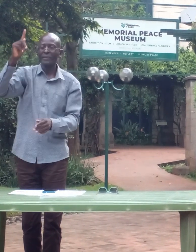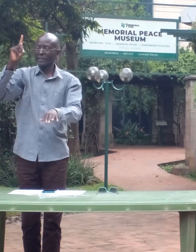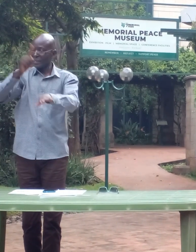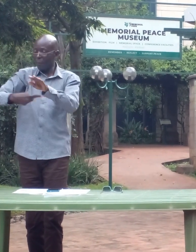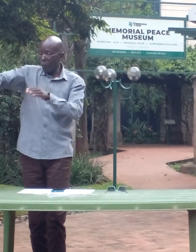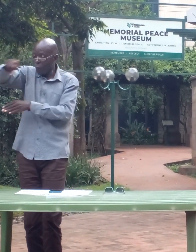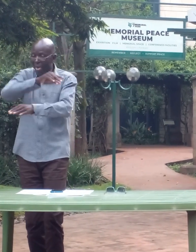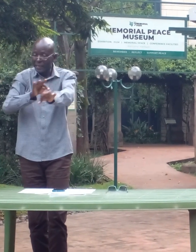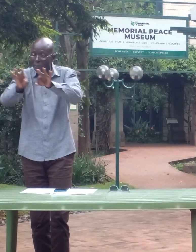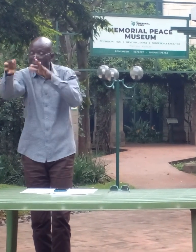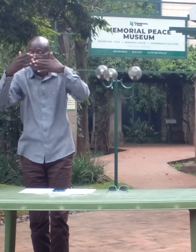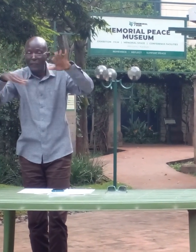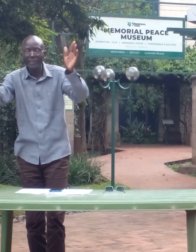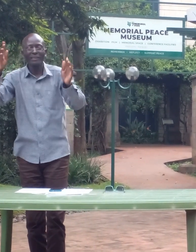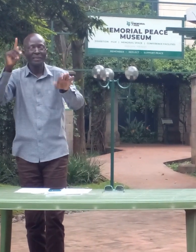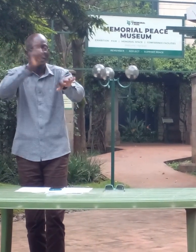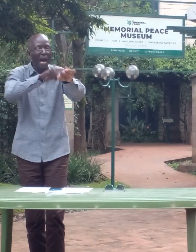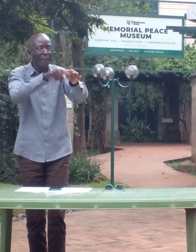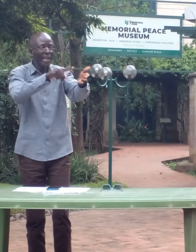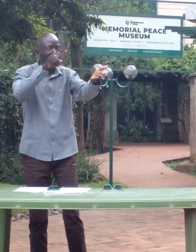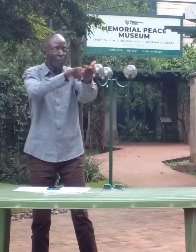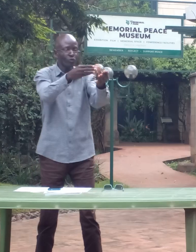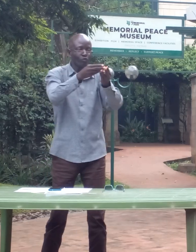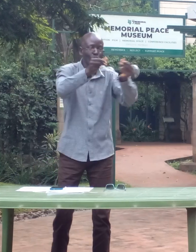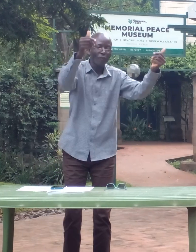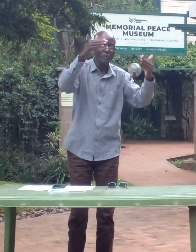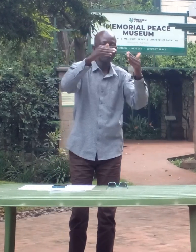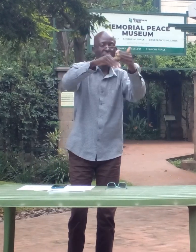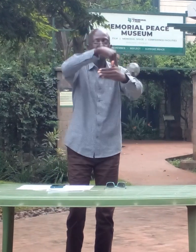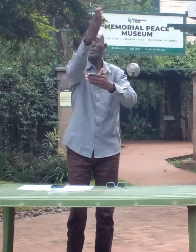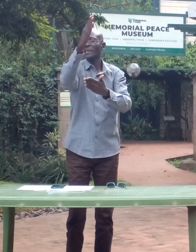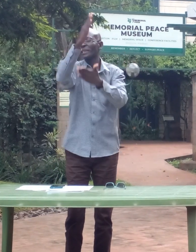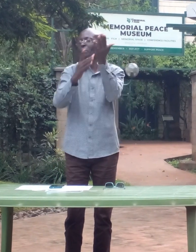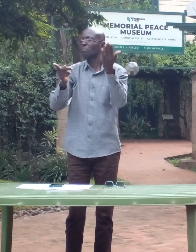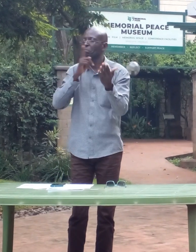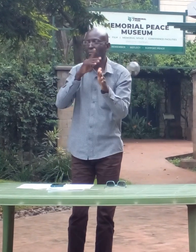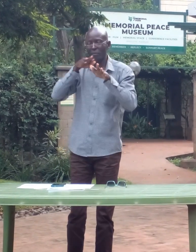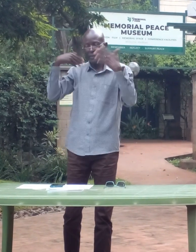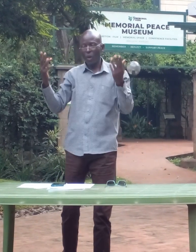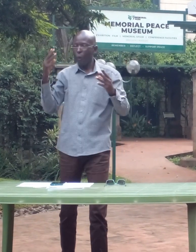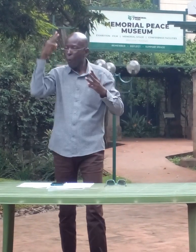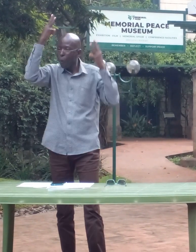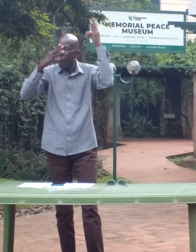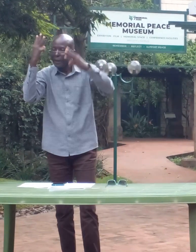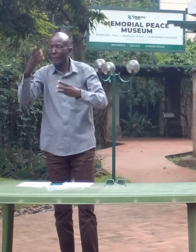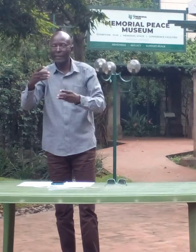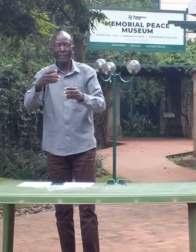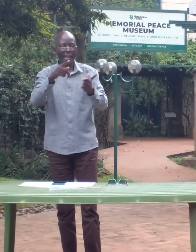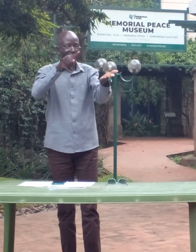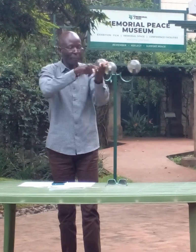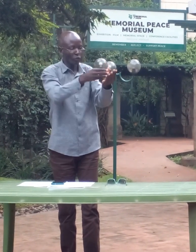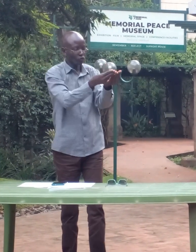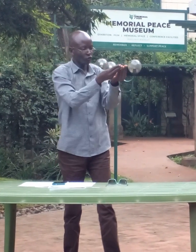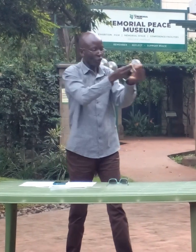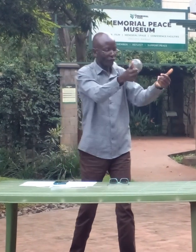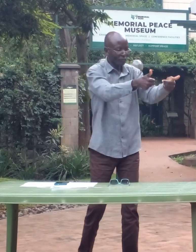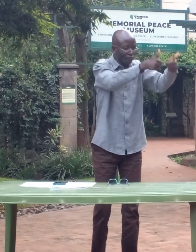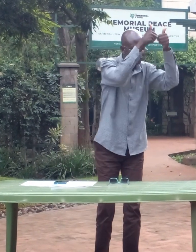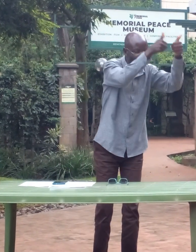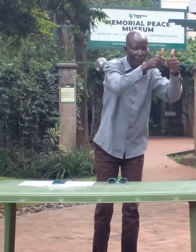Now sports are back. When the debt was solved, the next step was worried if now